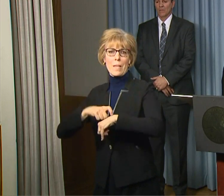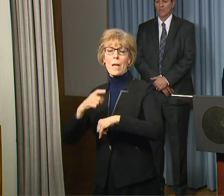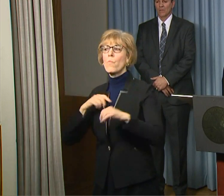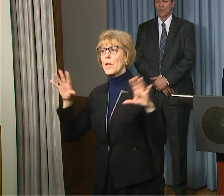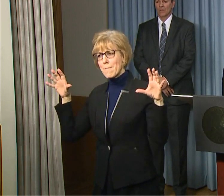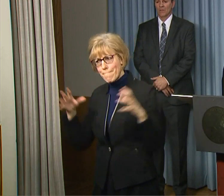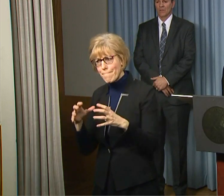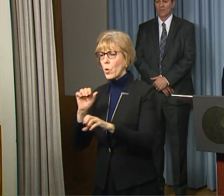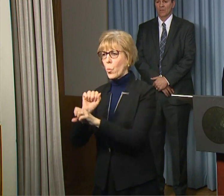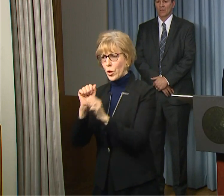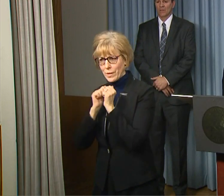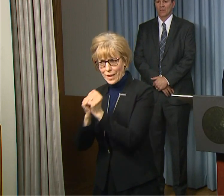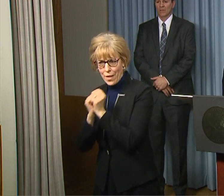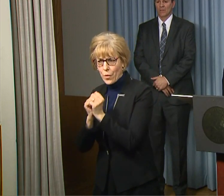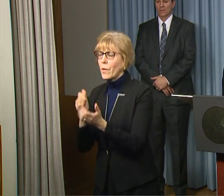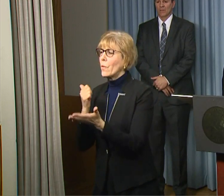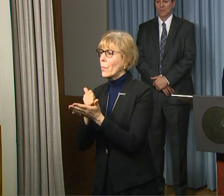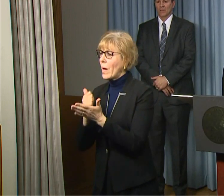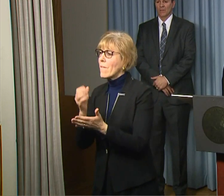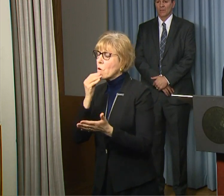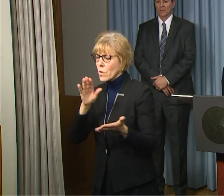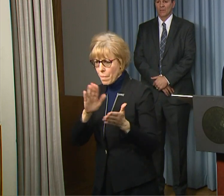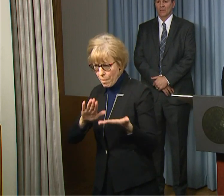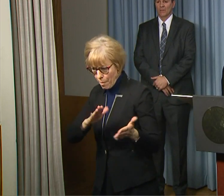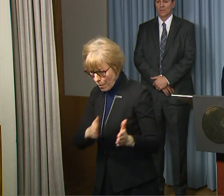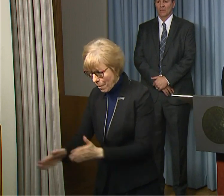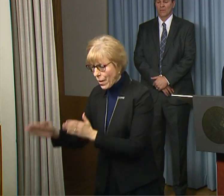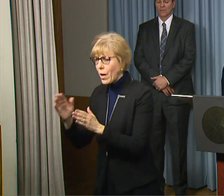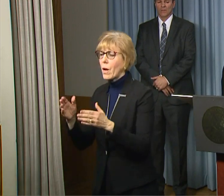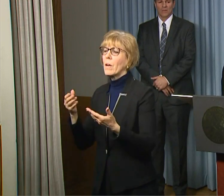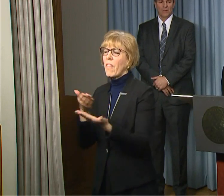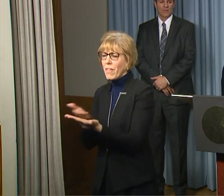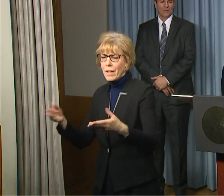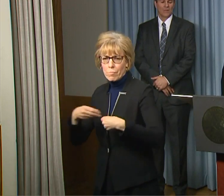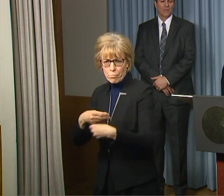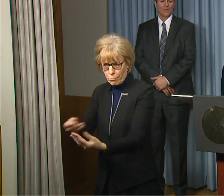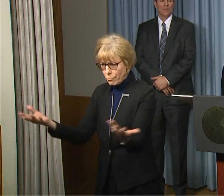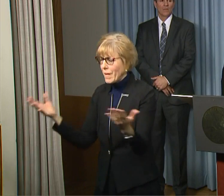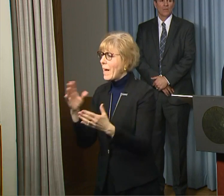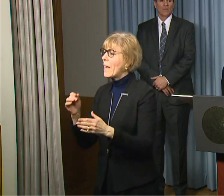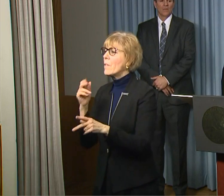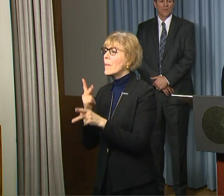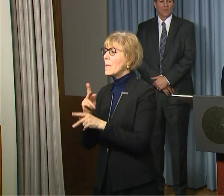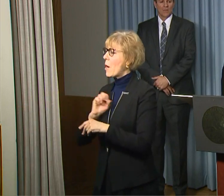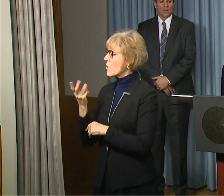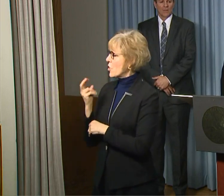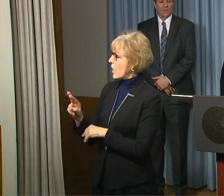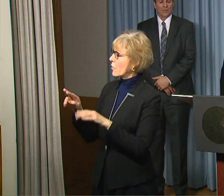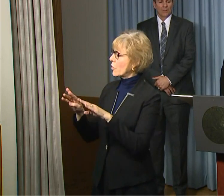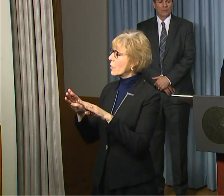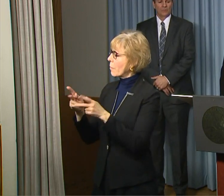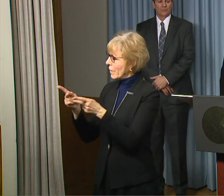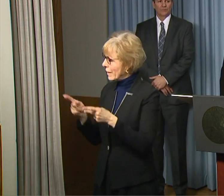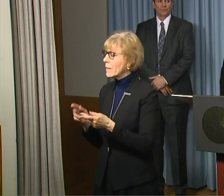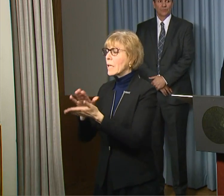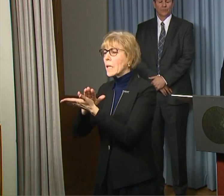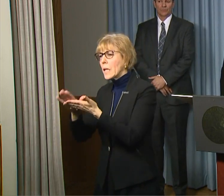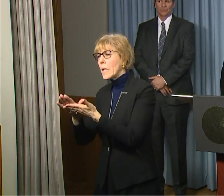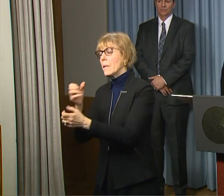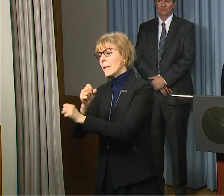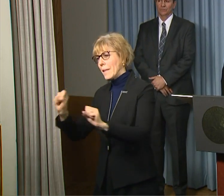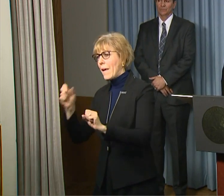together to help prepare meals, distribute supplies, and to help keep our shelter facilities clean and safe for our guests